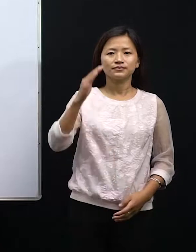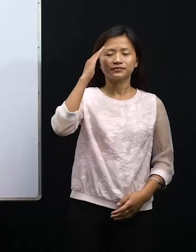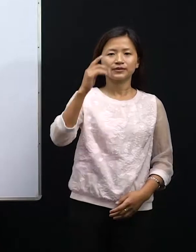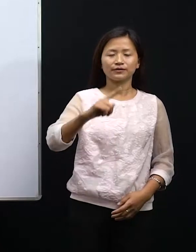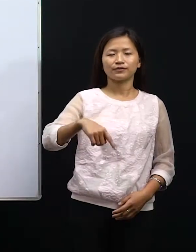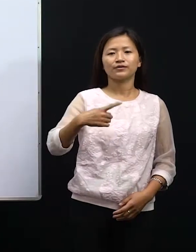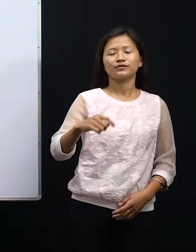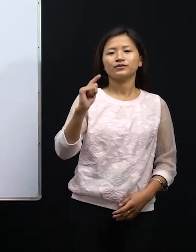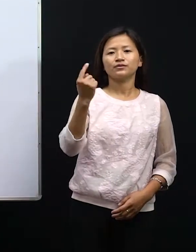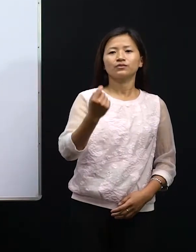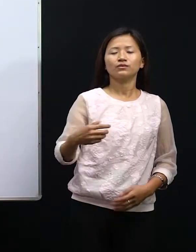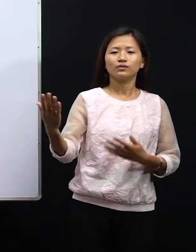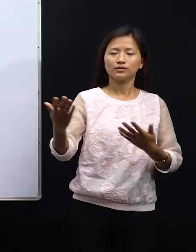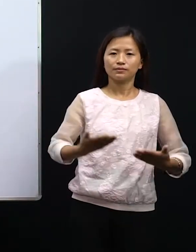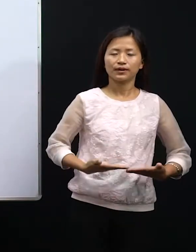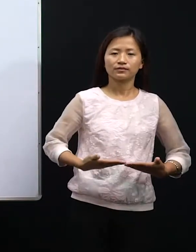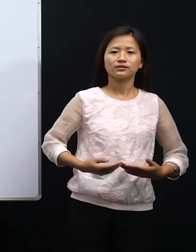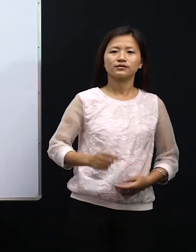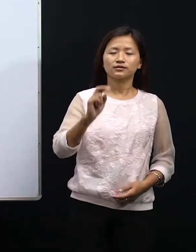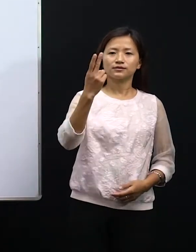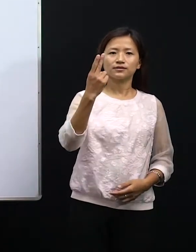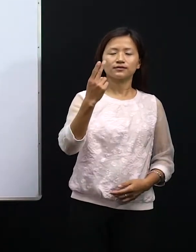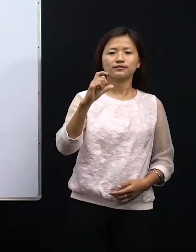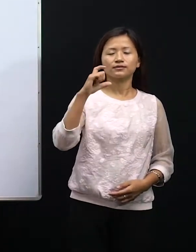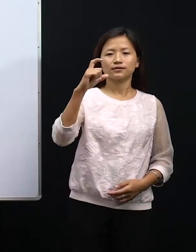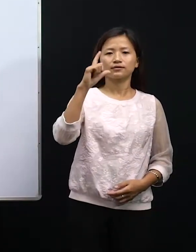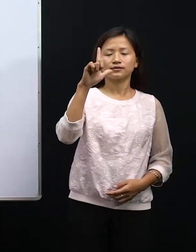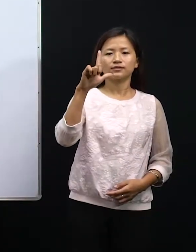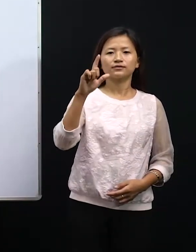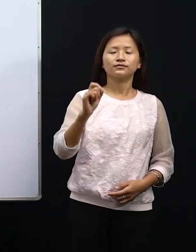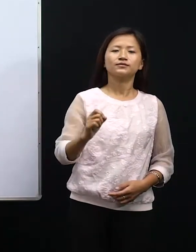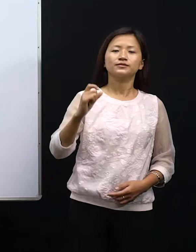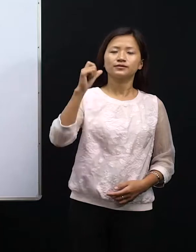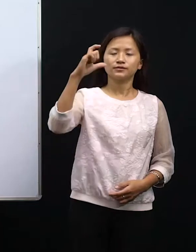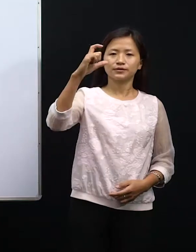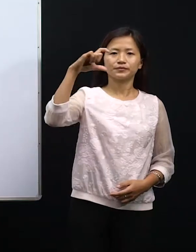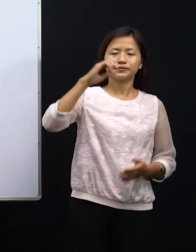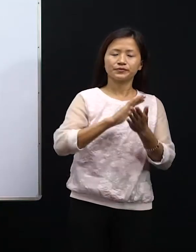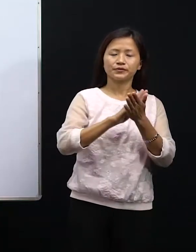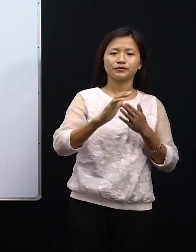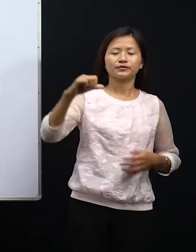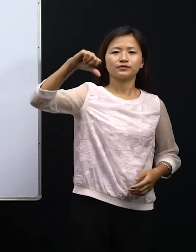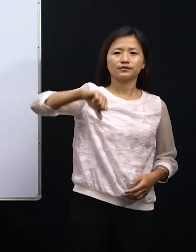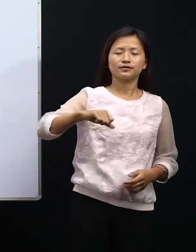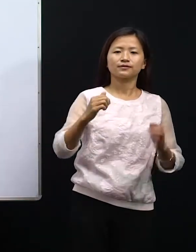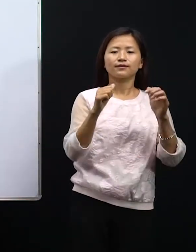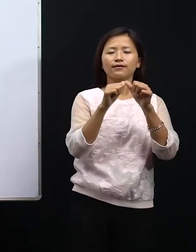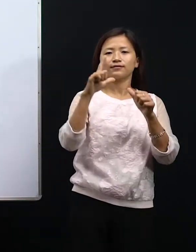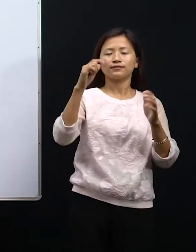Hello everyone and welcome back to the second class of class 8, chapter number 9, Algebraic expressions and